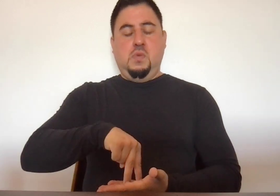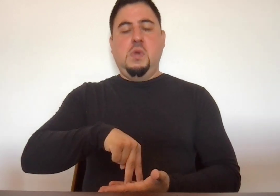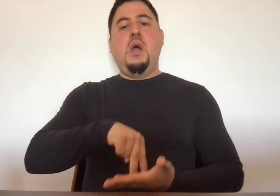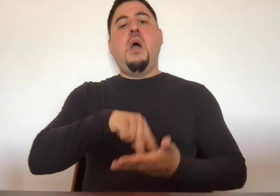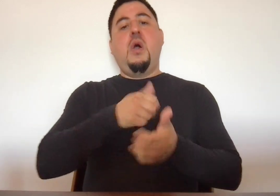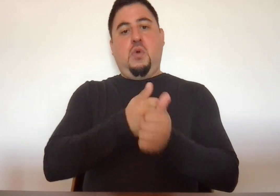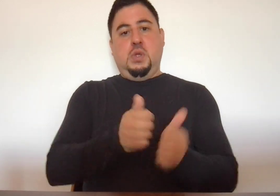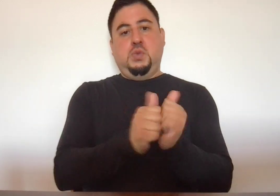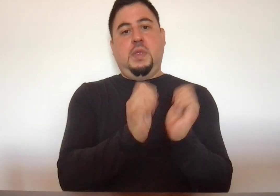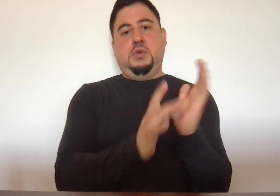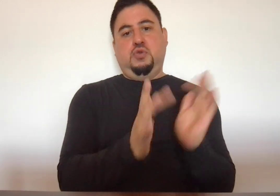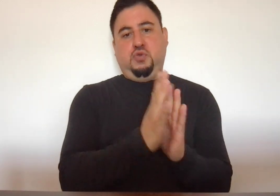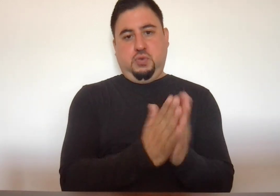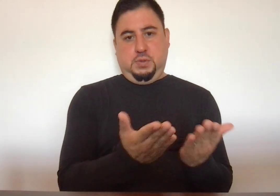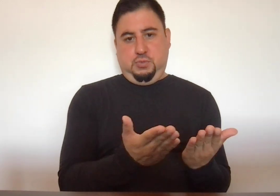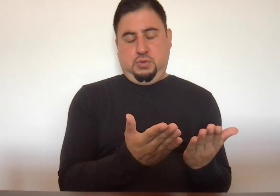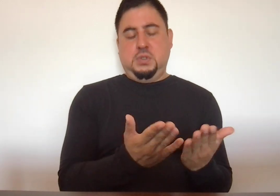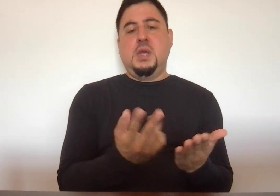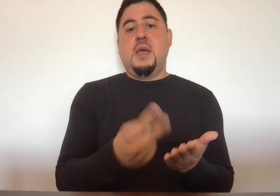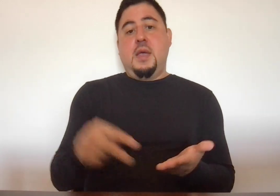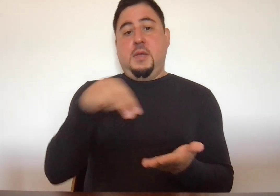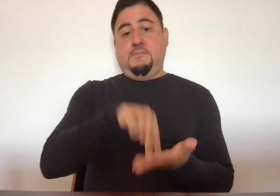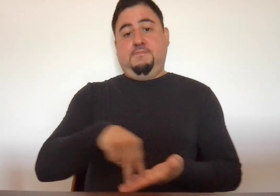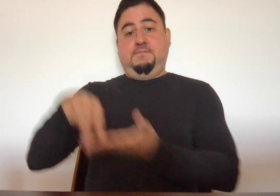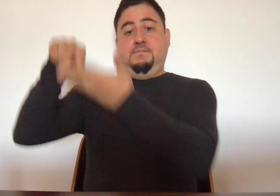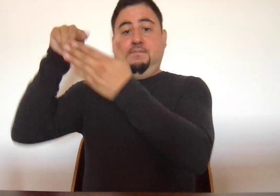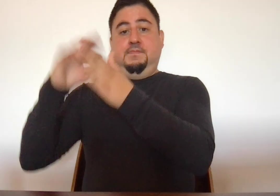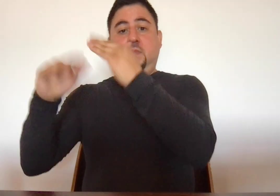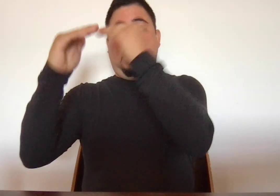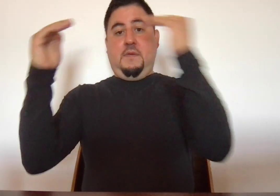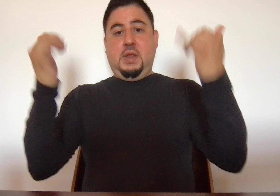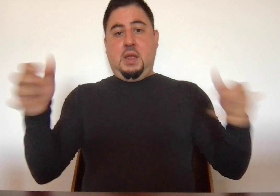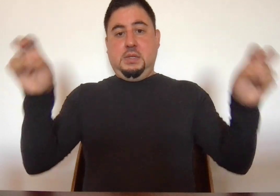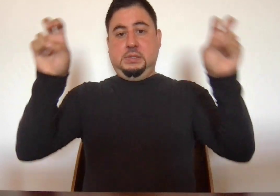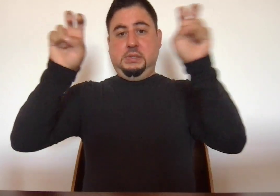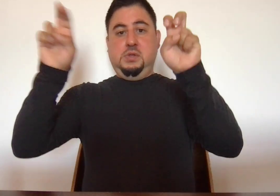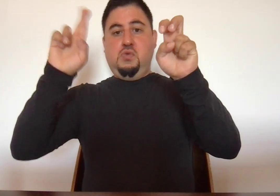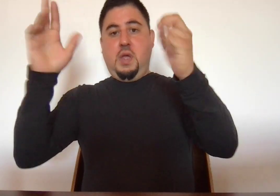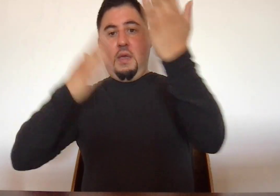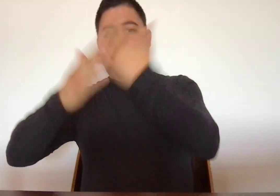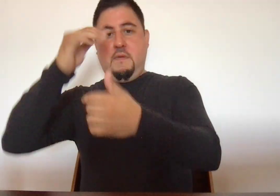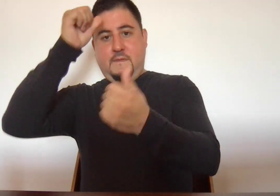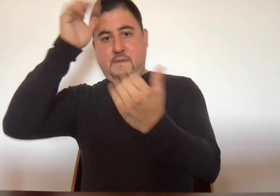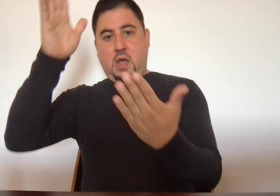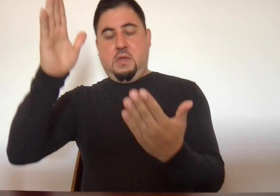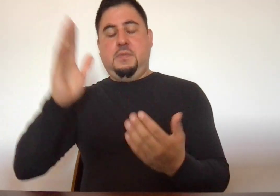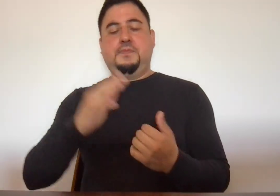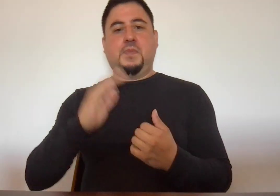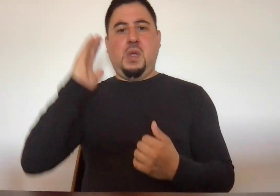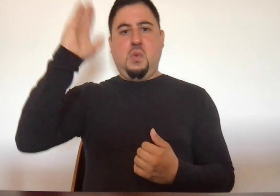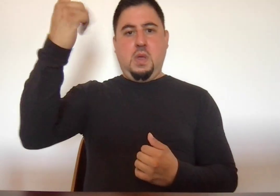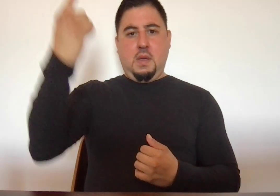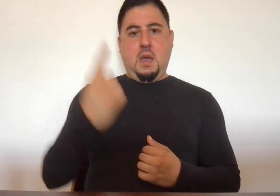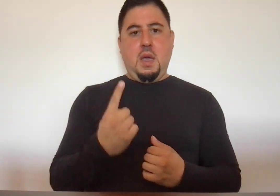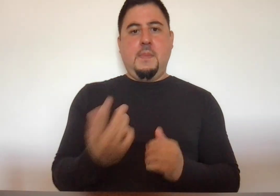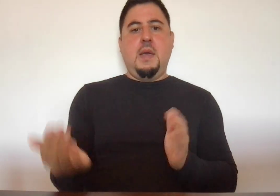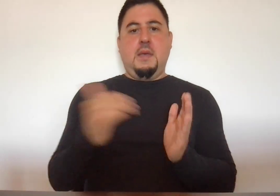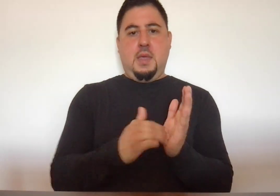accordance with the Scriptures. He ascended into heaven and is seated at the right hand of the Father. He will come again in glory